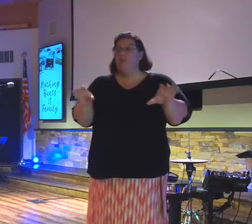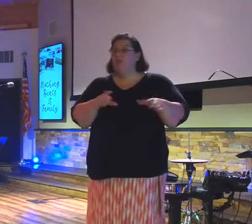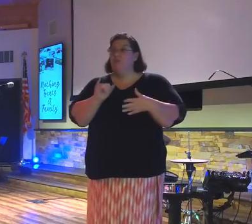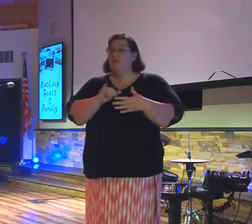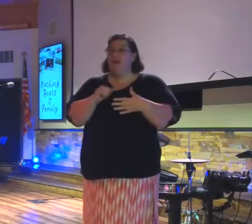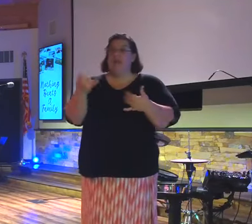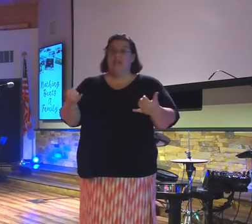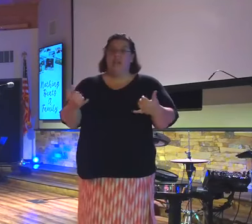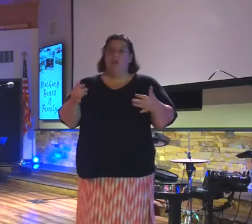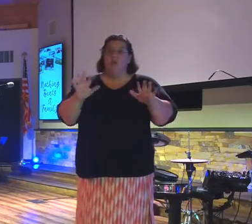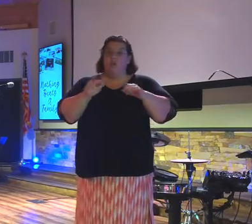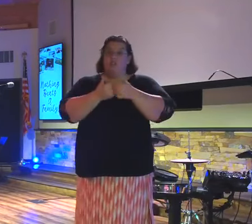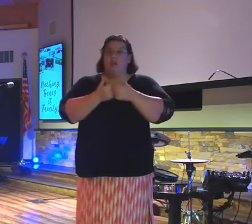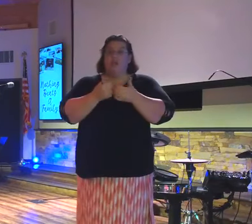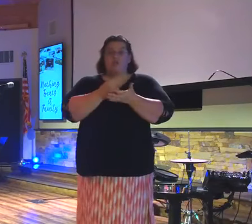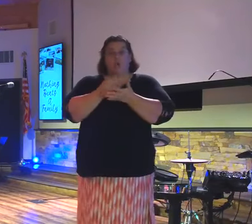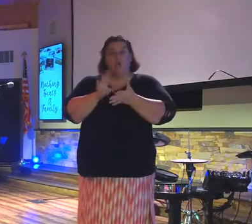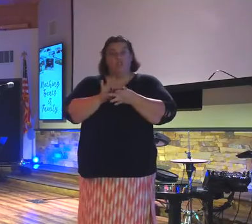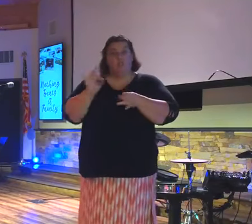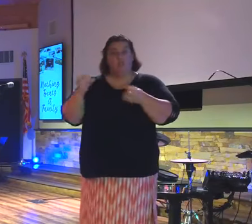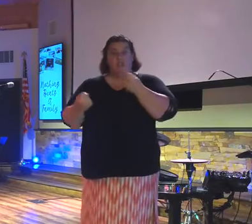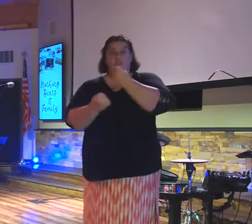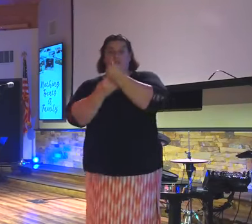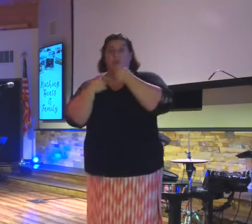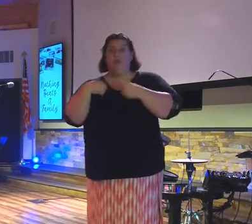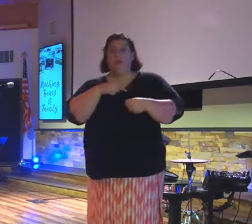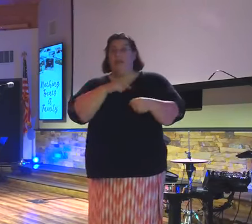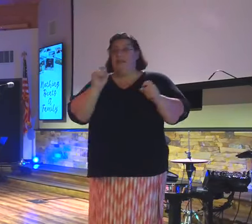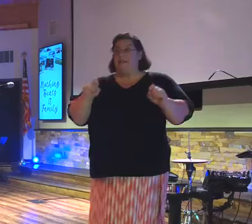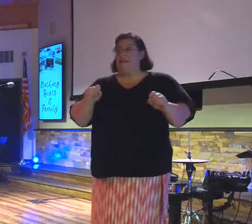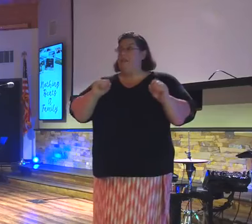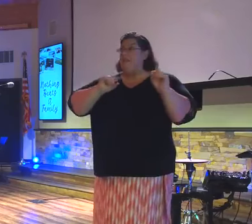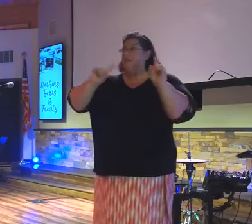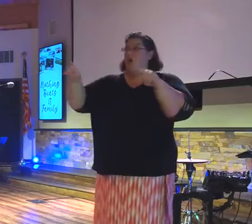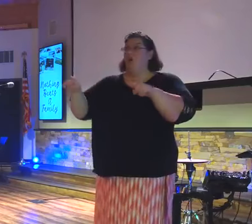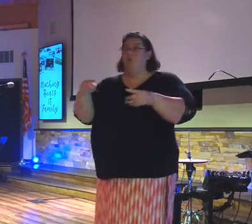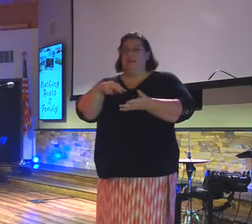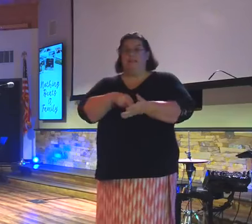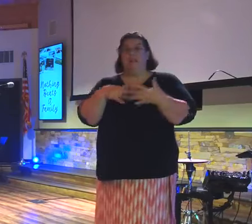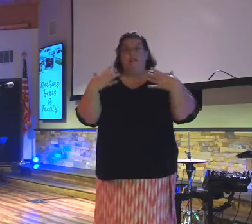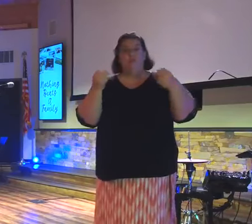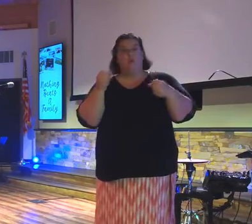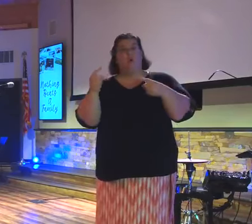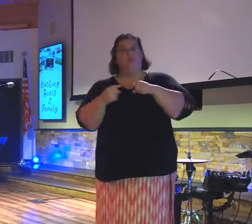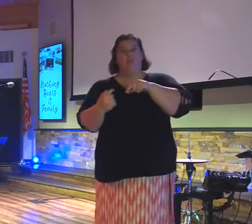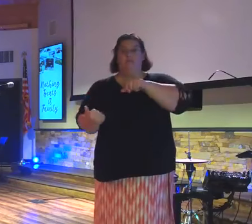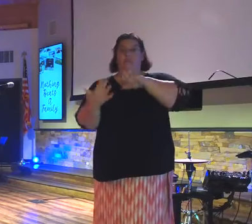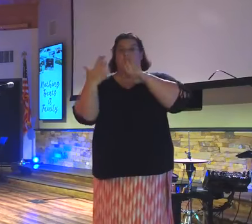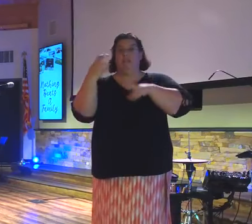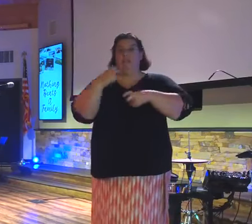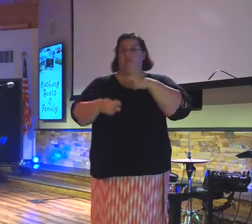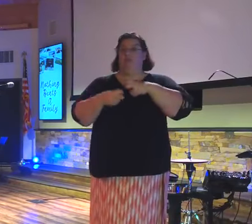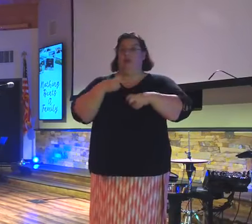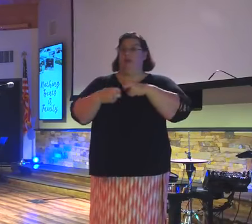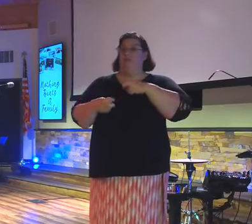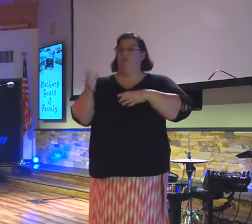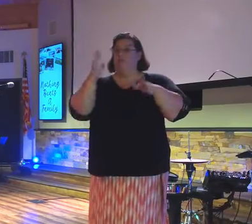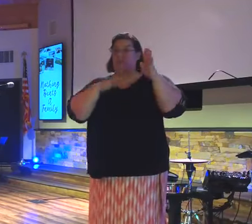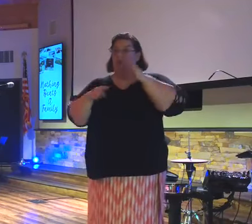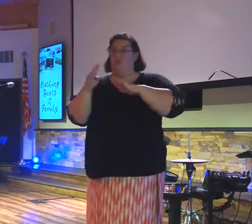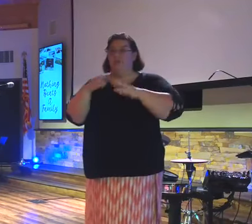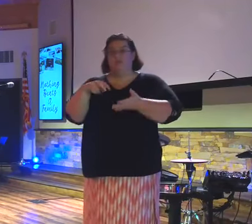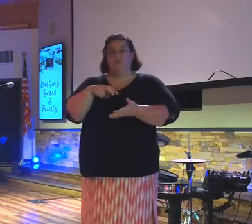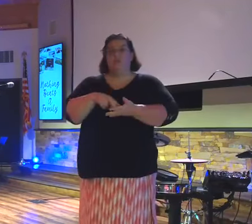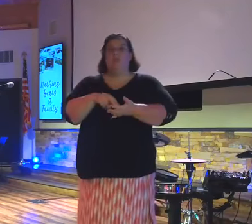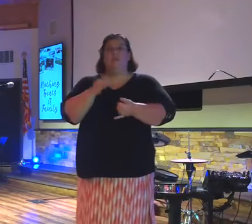Now, we have the Holy Spirit on our side. We can go, we can stand firm when trials come and when hard times come on God's truth.